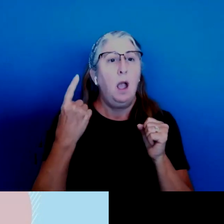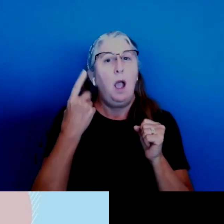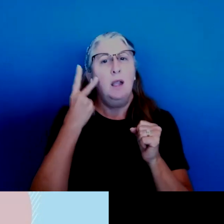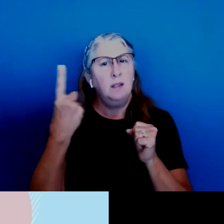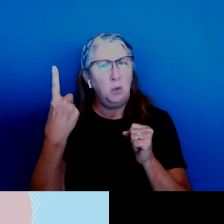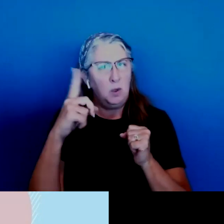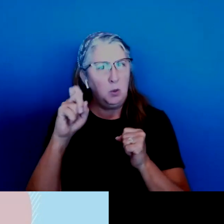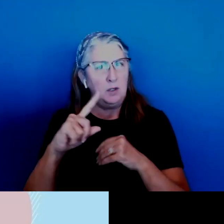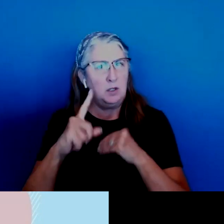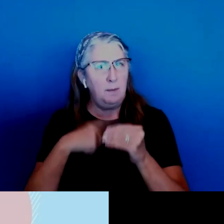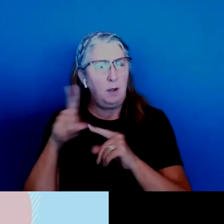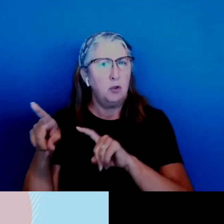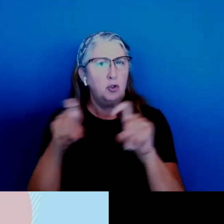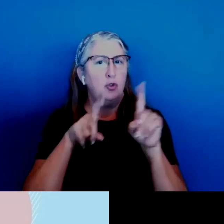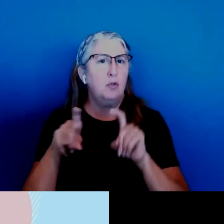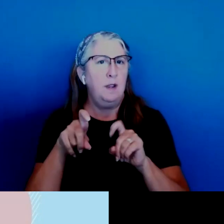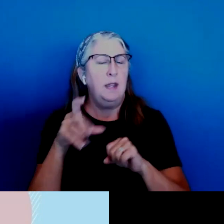and